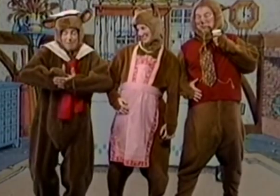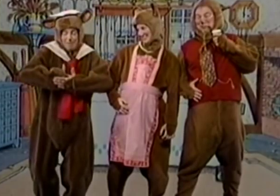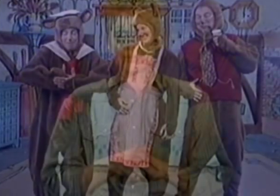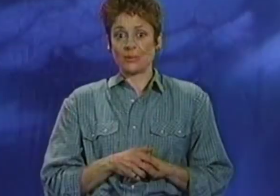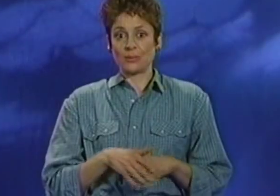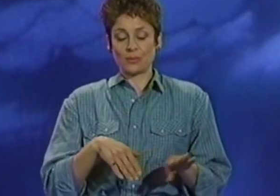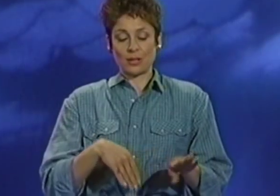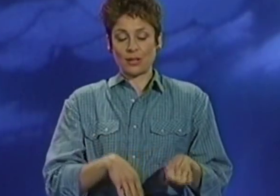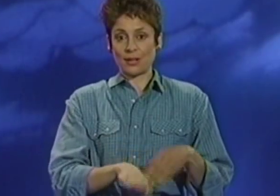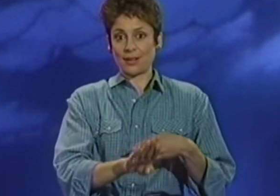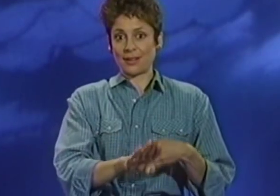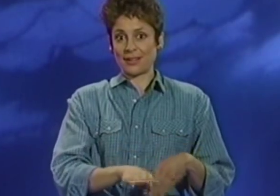Walk.